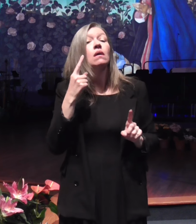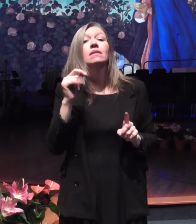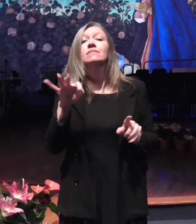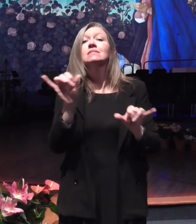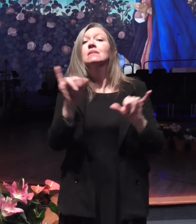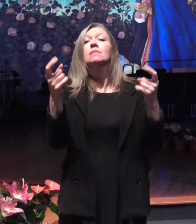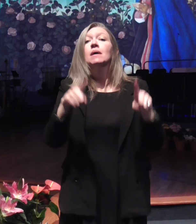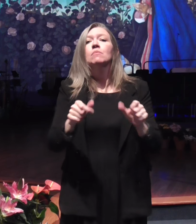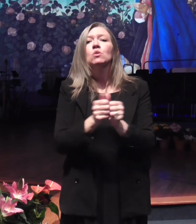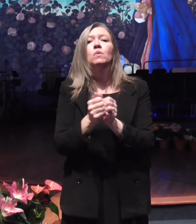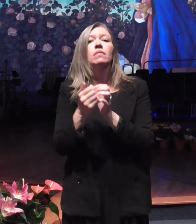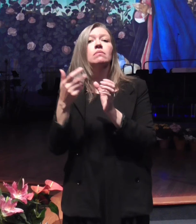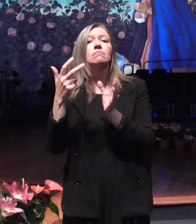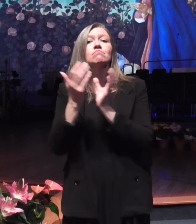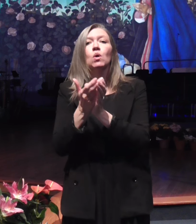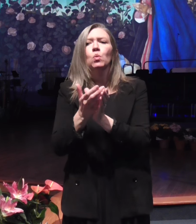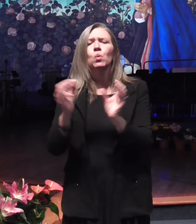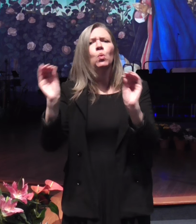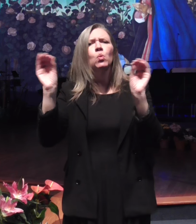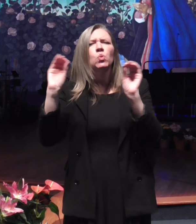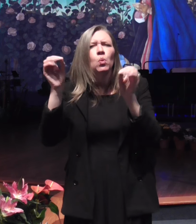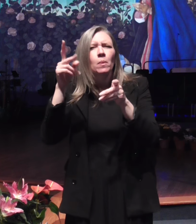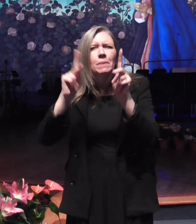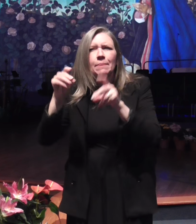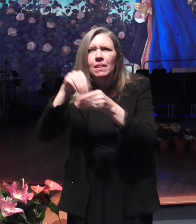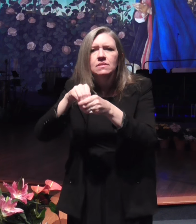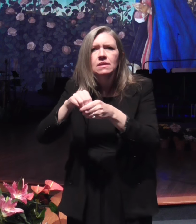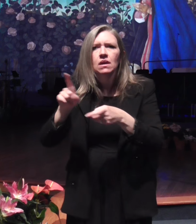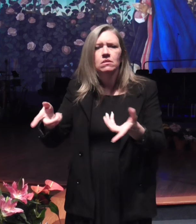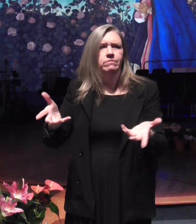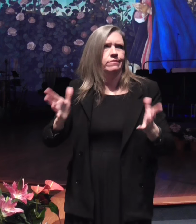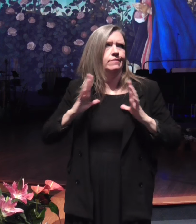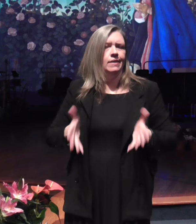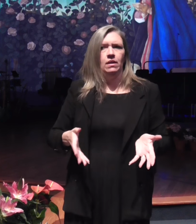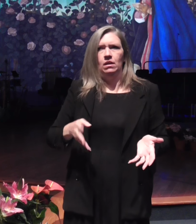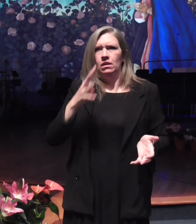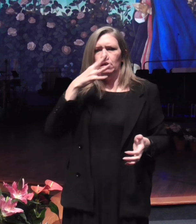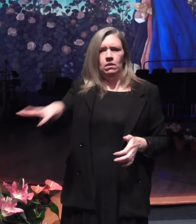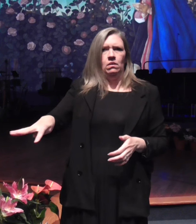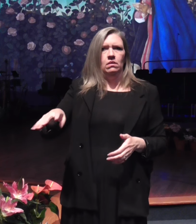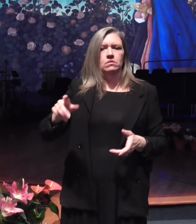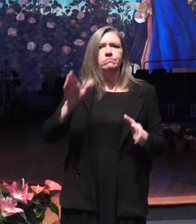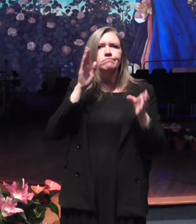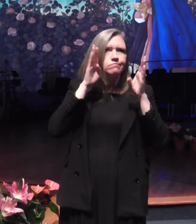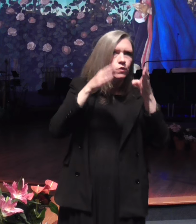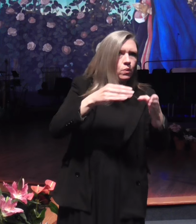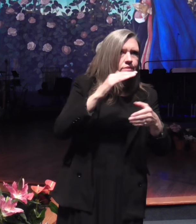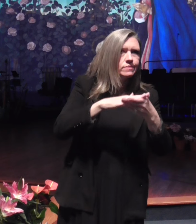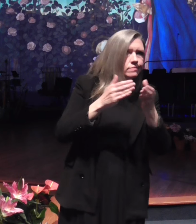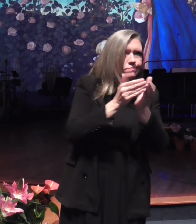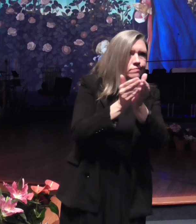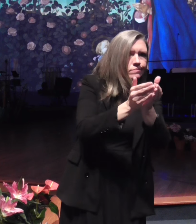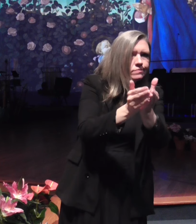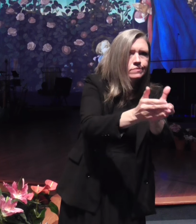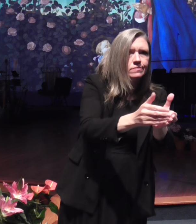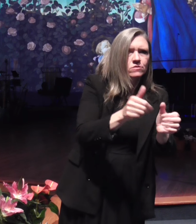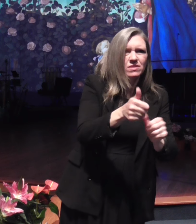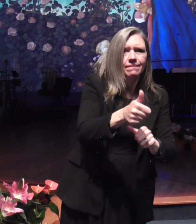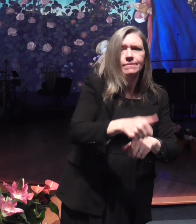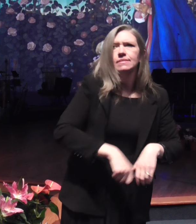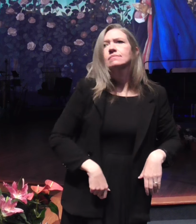You keep getting focused on arriving to the other side. We lose spiritual vision